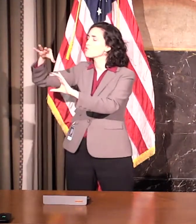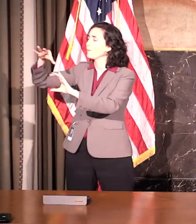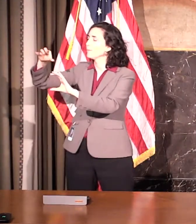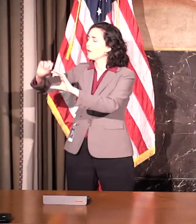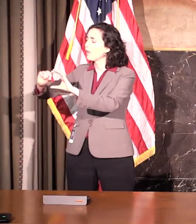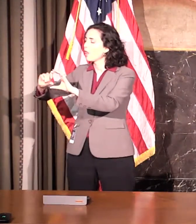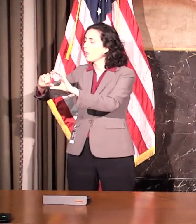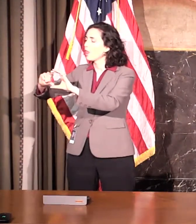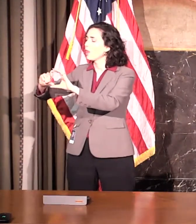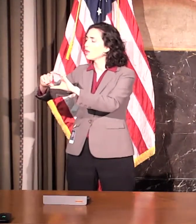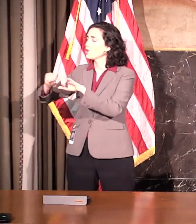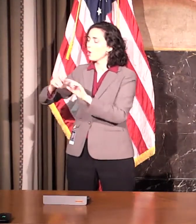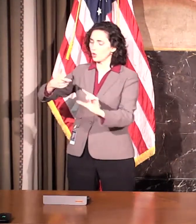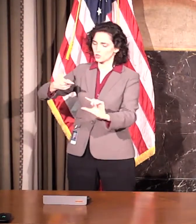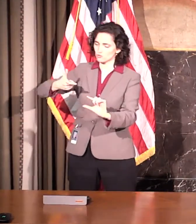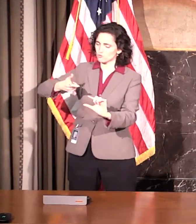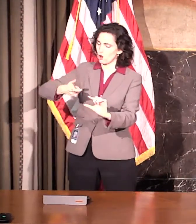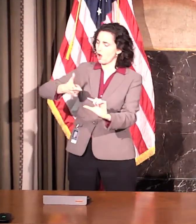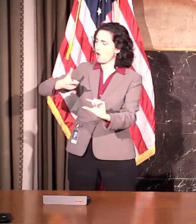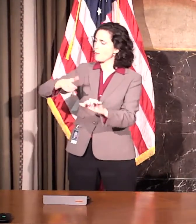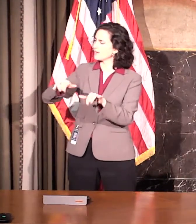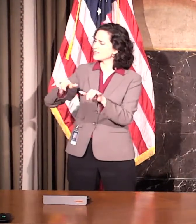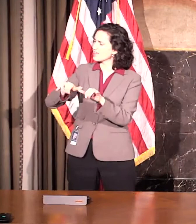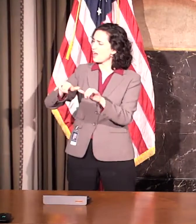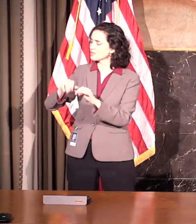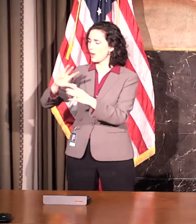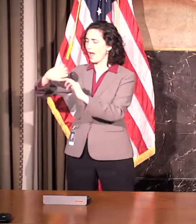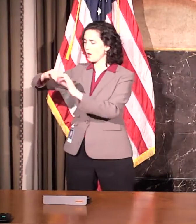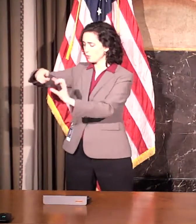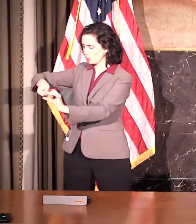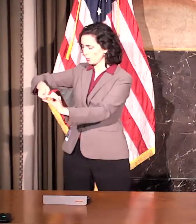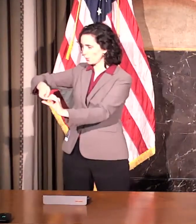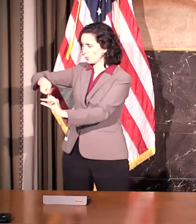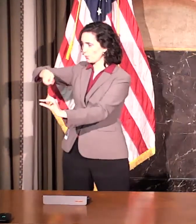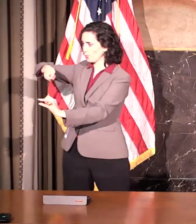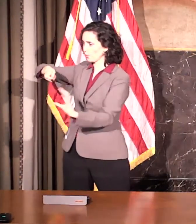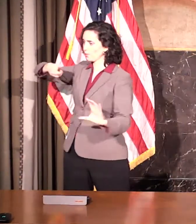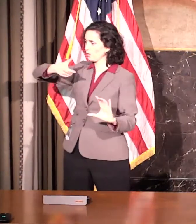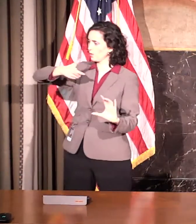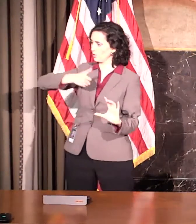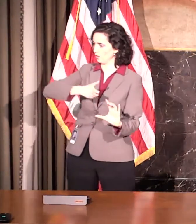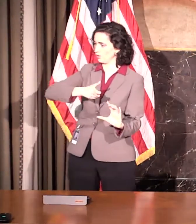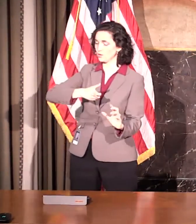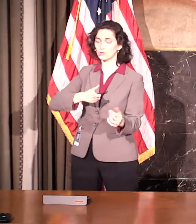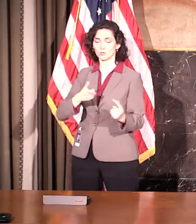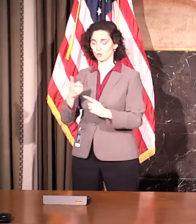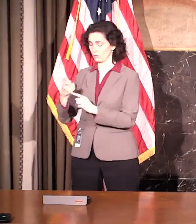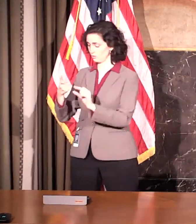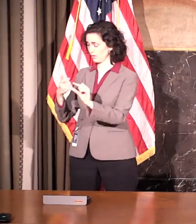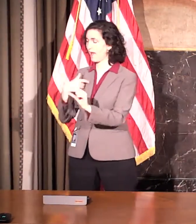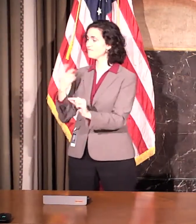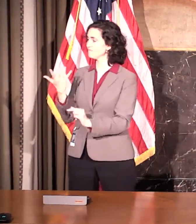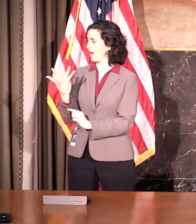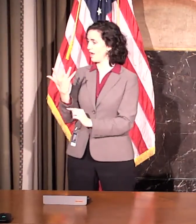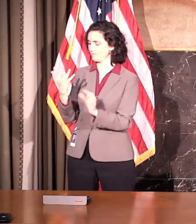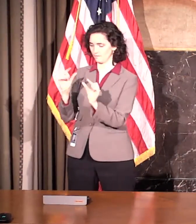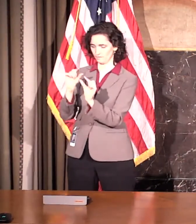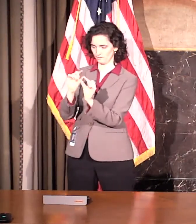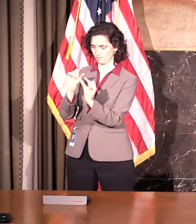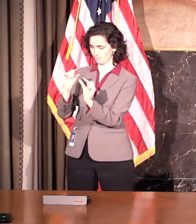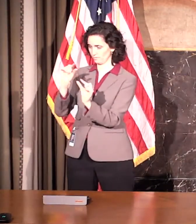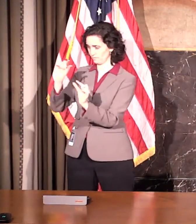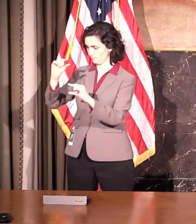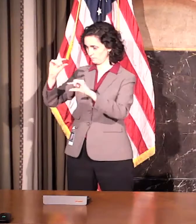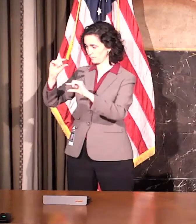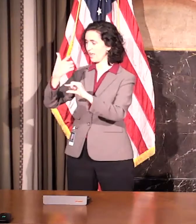the size of the needle that's used to draw it up, you can, after you take your 5 doses out of the vial, there could be a little bit left